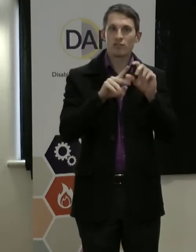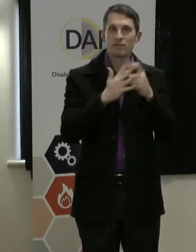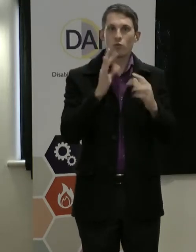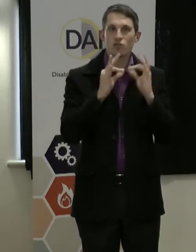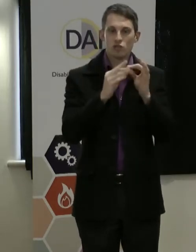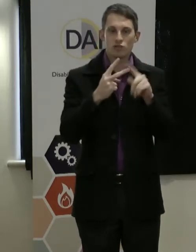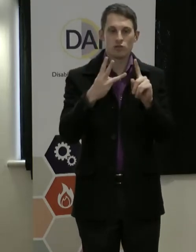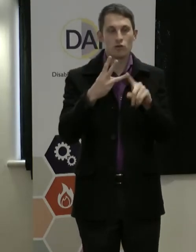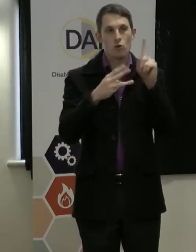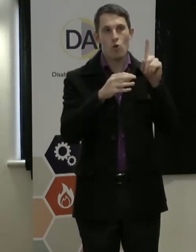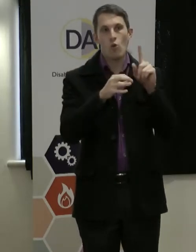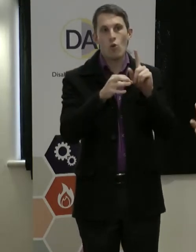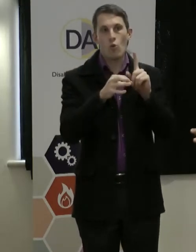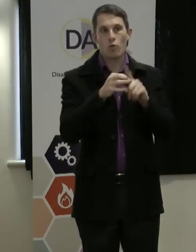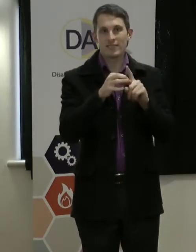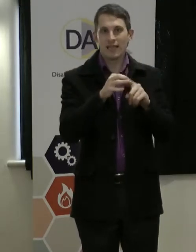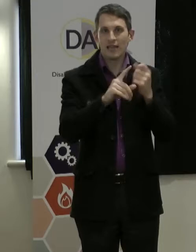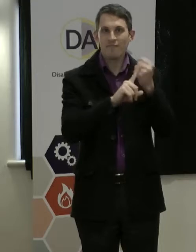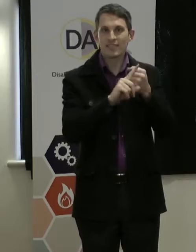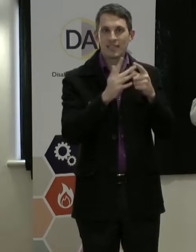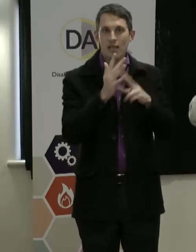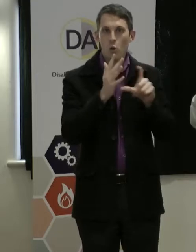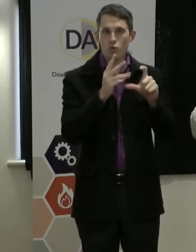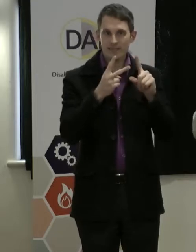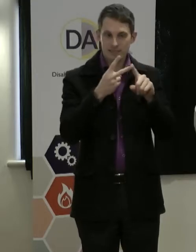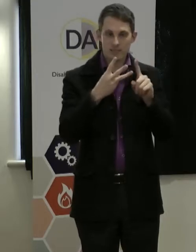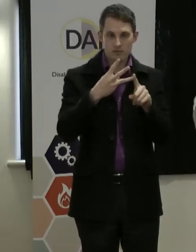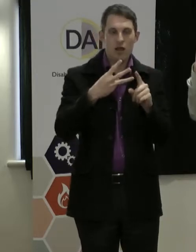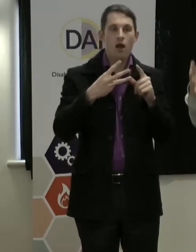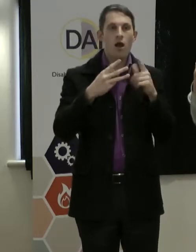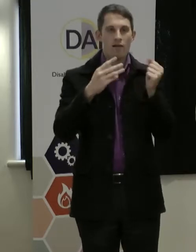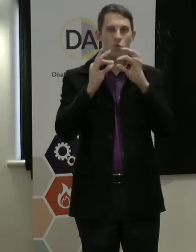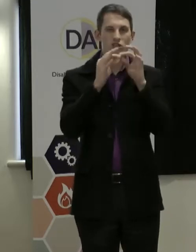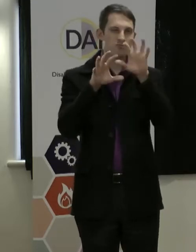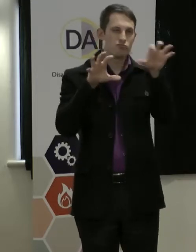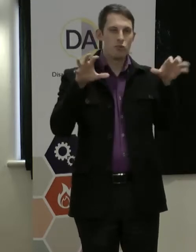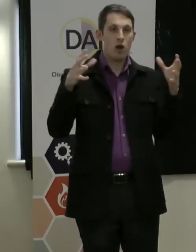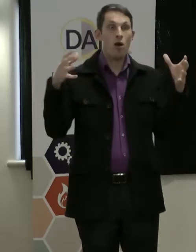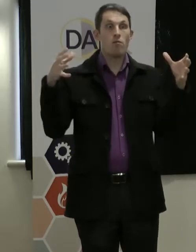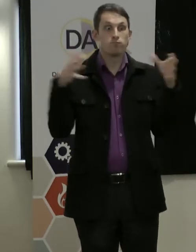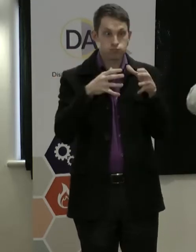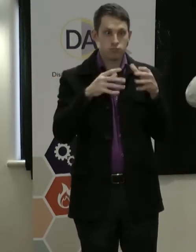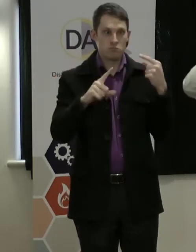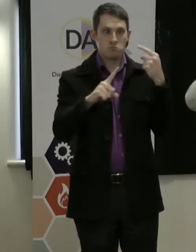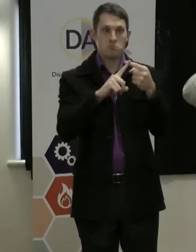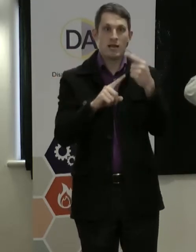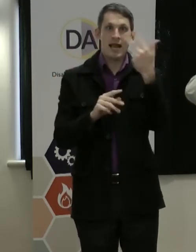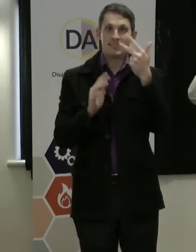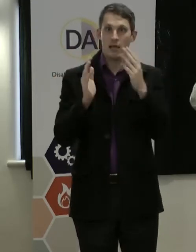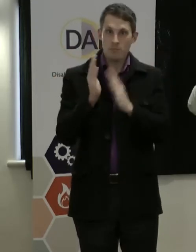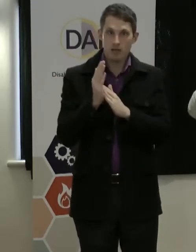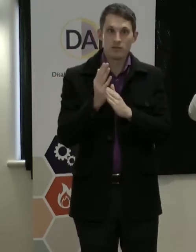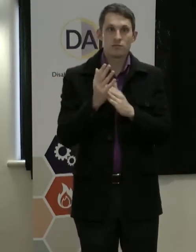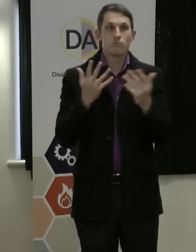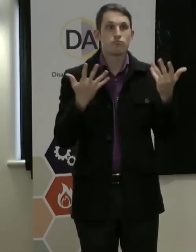Advocacy Incorporated, to name just a few, we came together over the course of the last 18 months to write